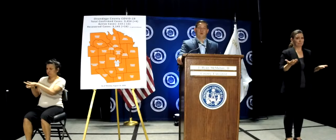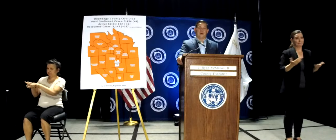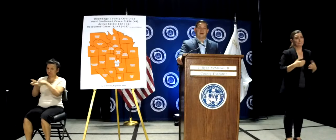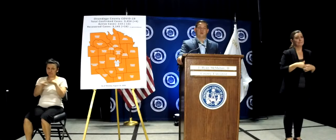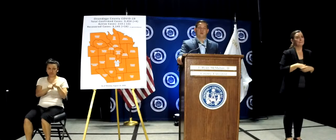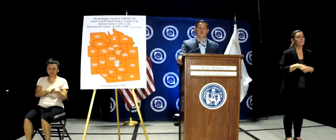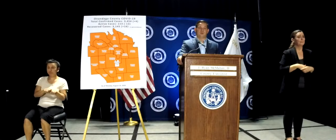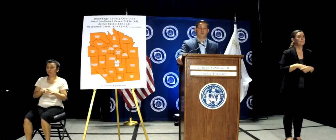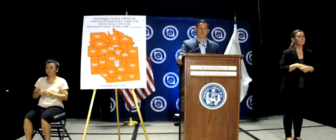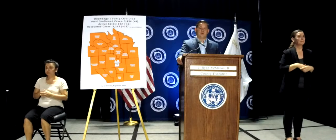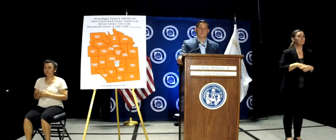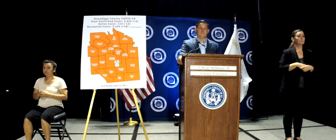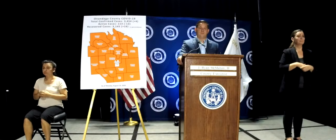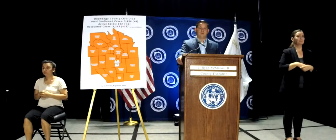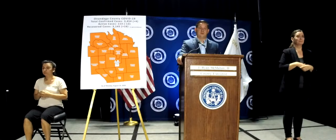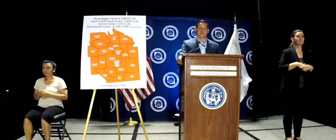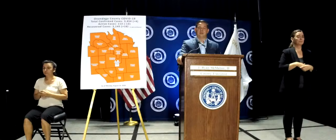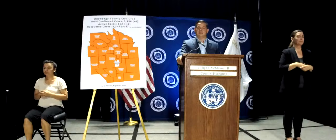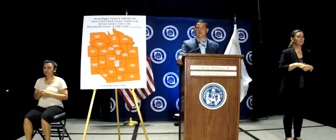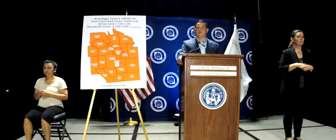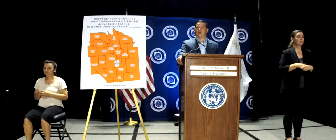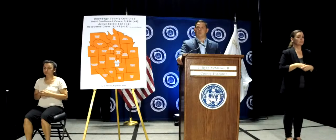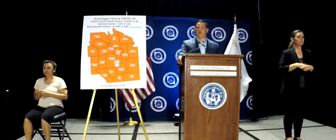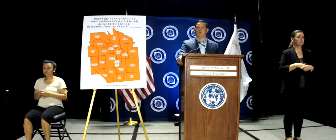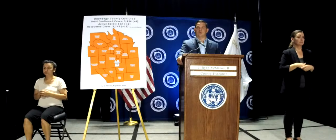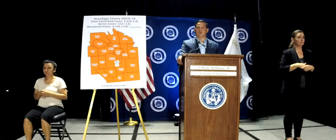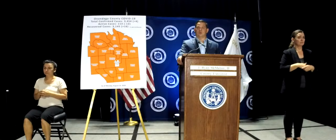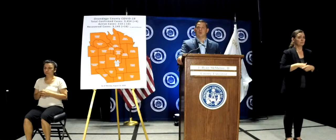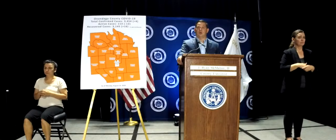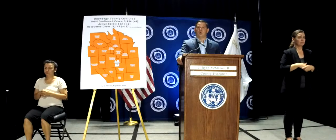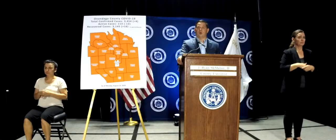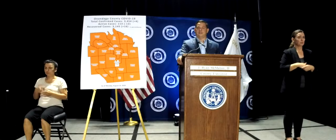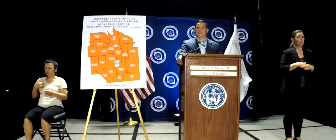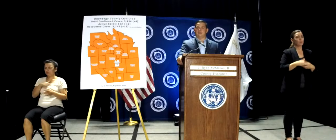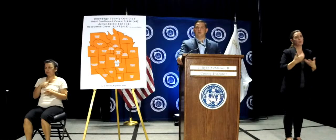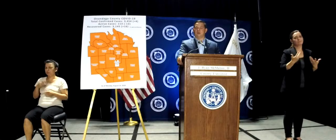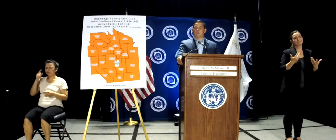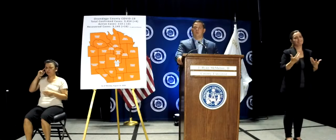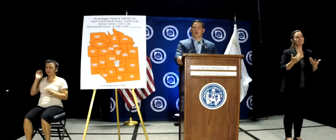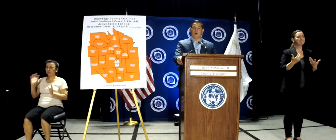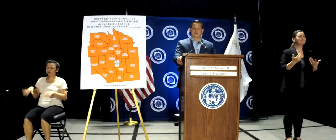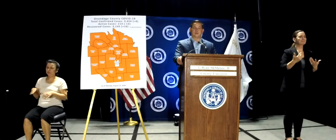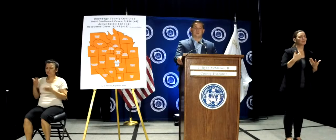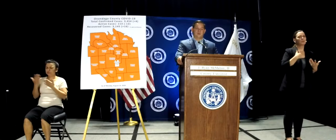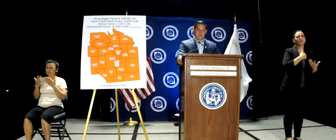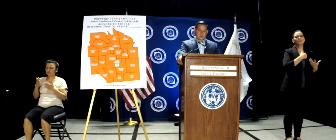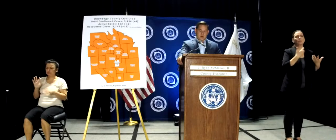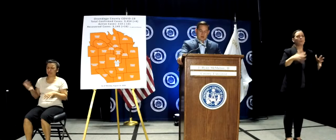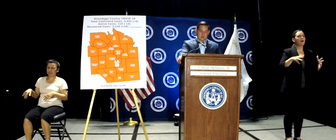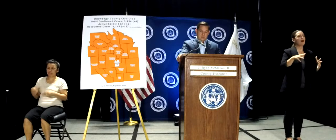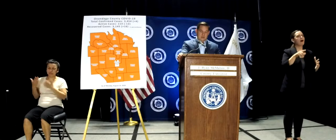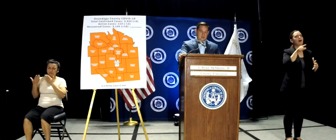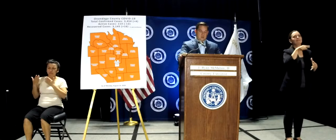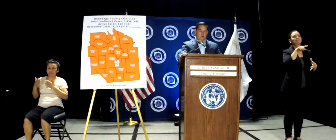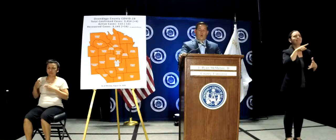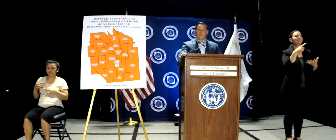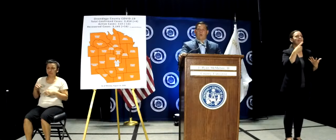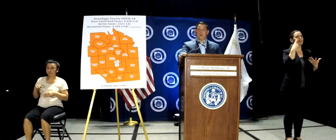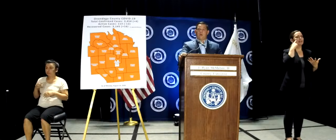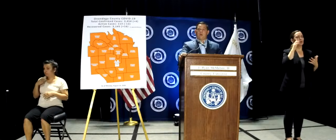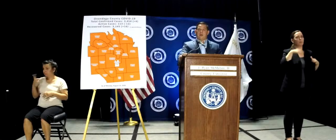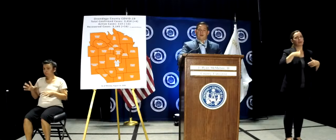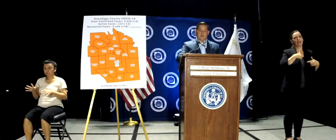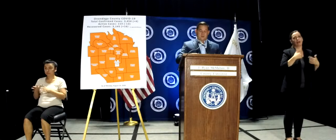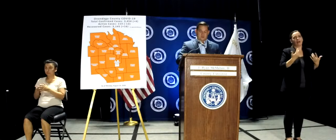you are not going to take a laissez-faire approach to quarantining. You're going to be more aggressive than